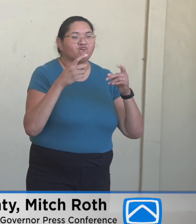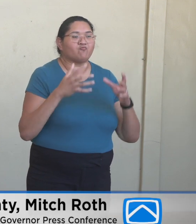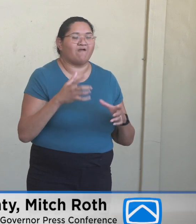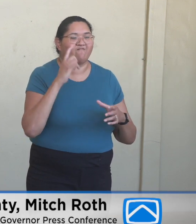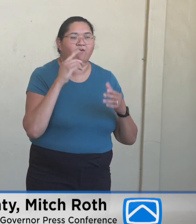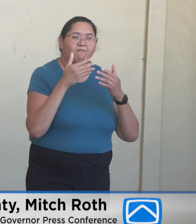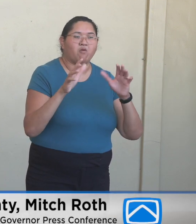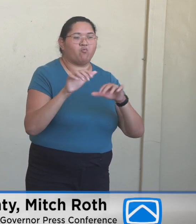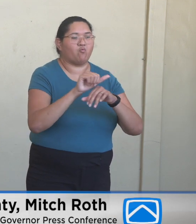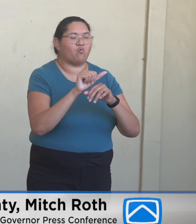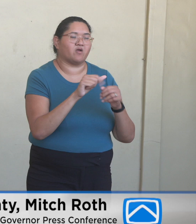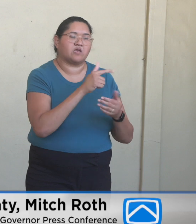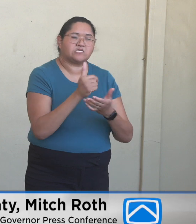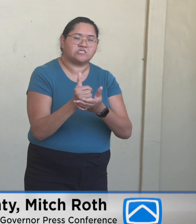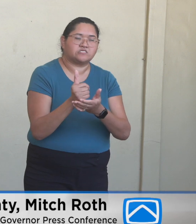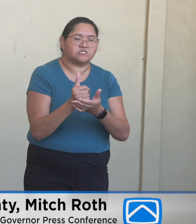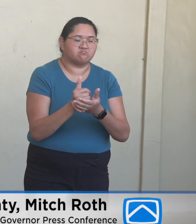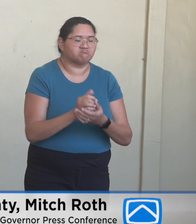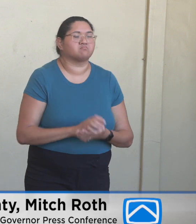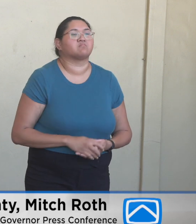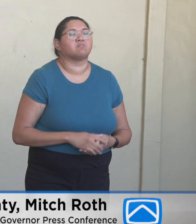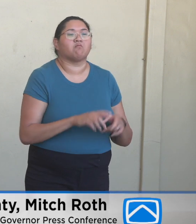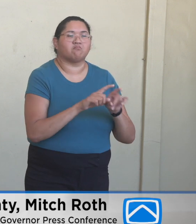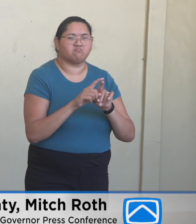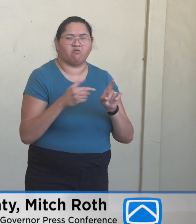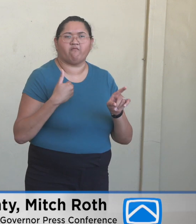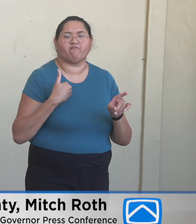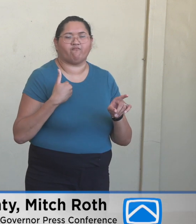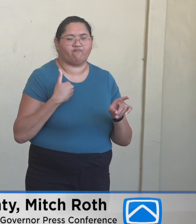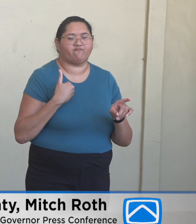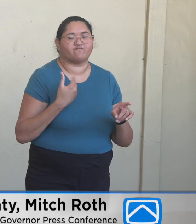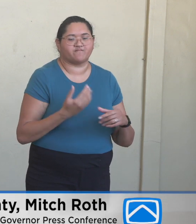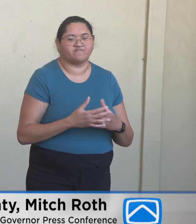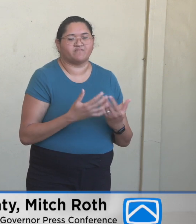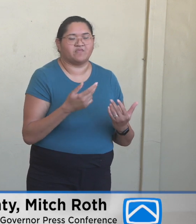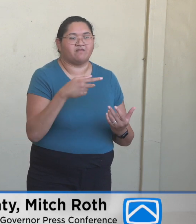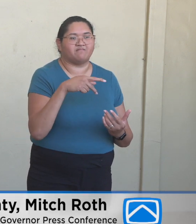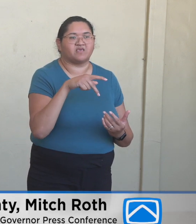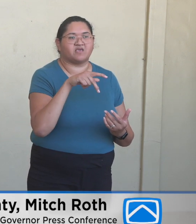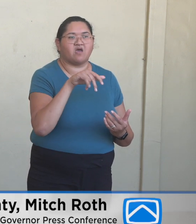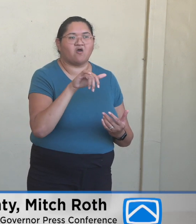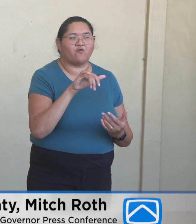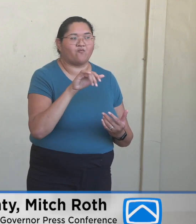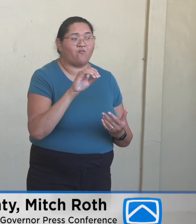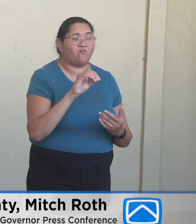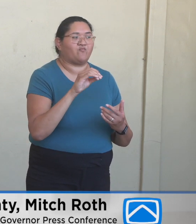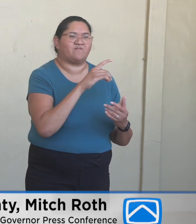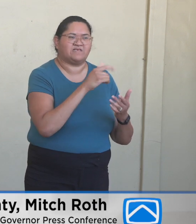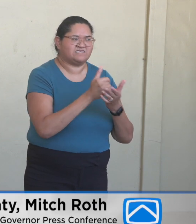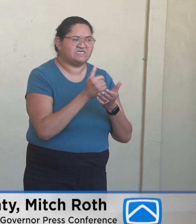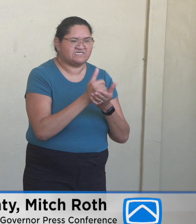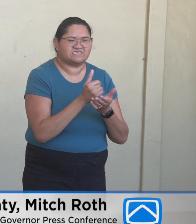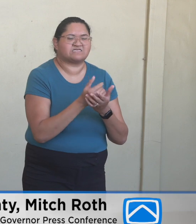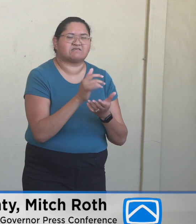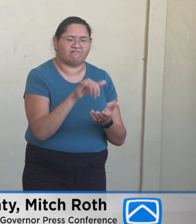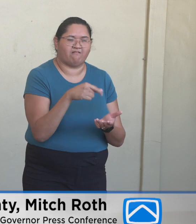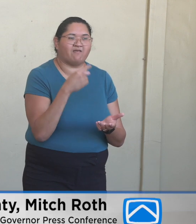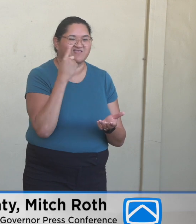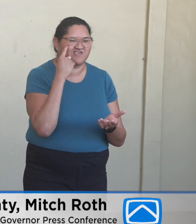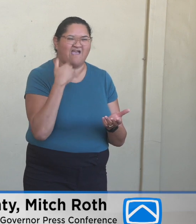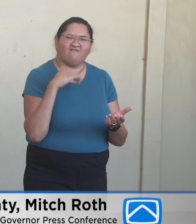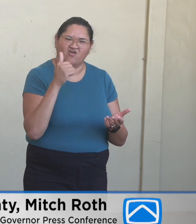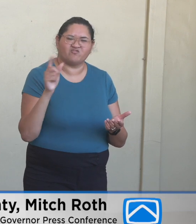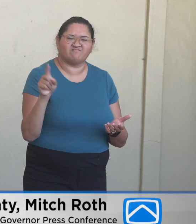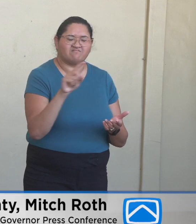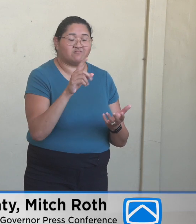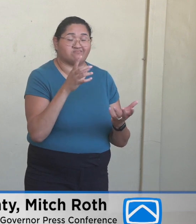of Public Works assisting. We've also had some PIOs assisting as well. And I think there's other